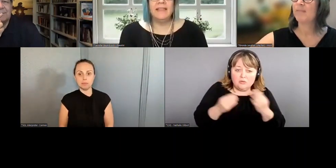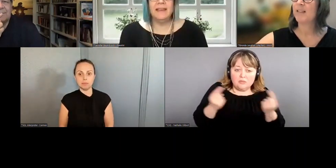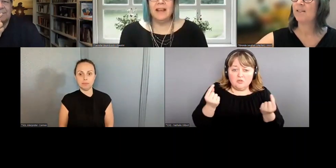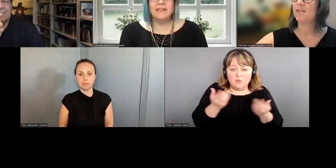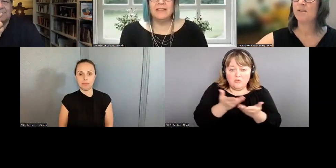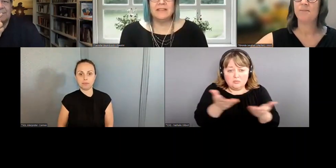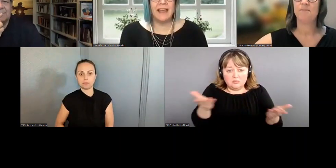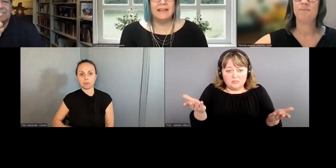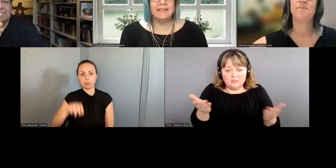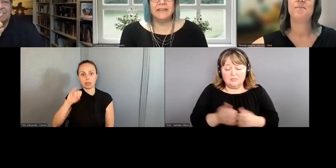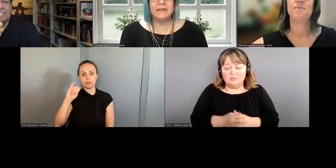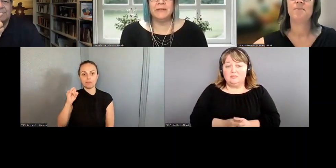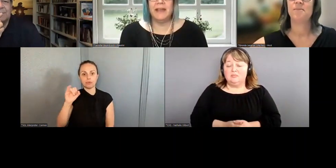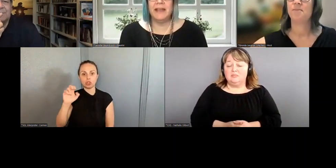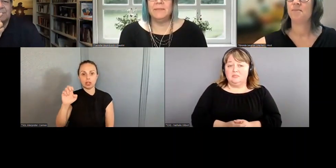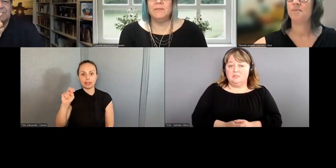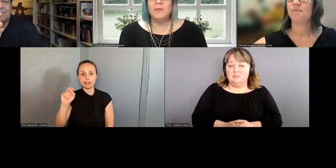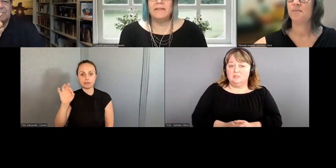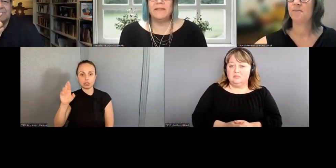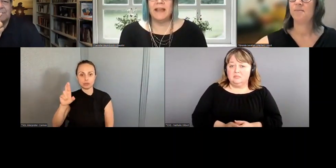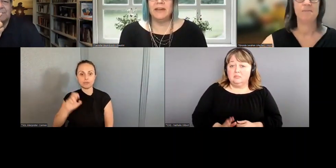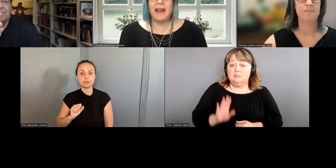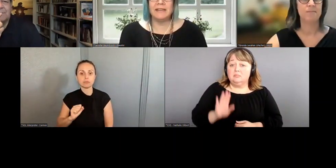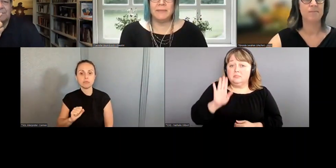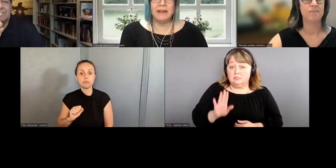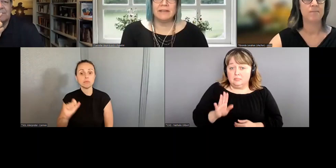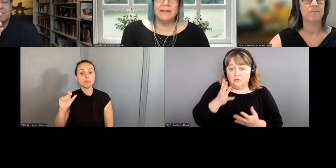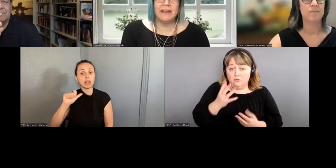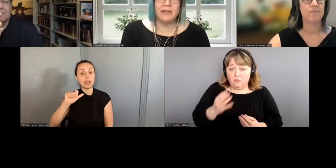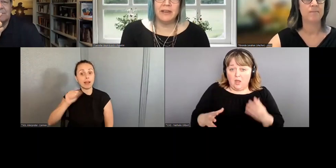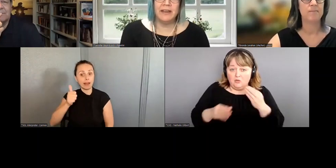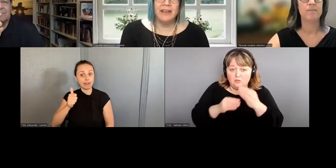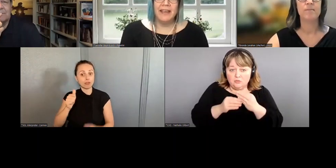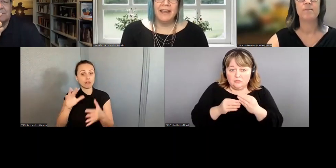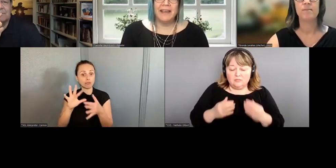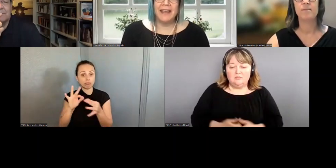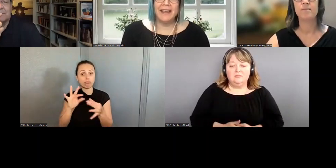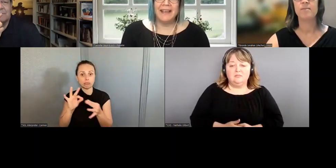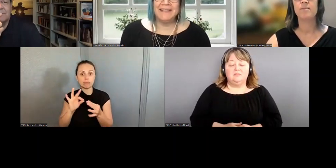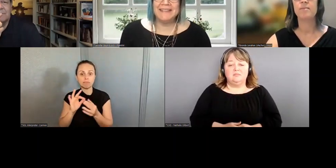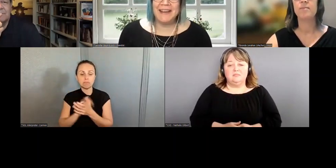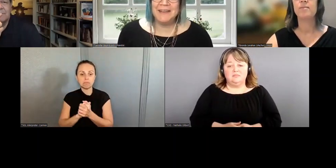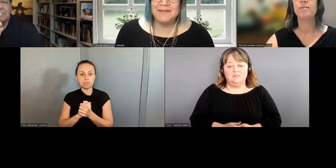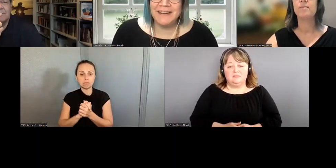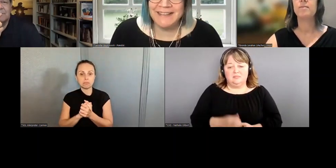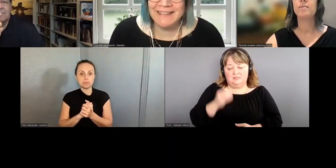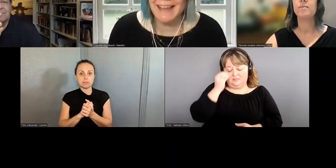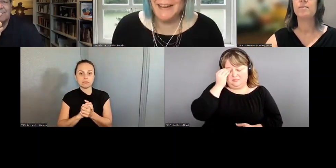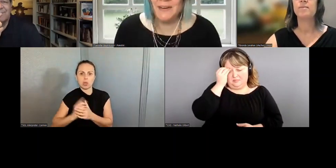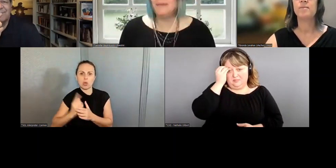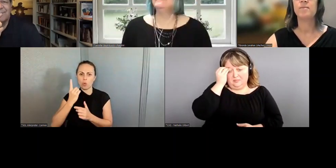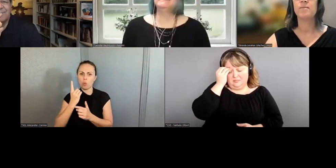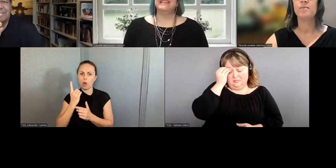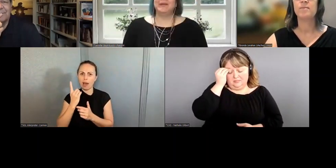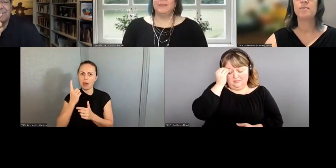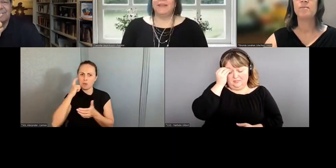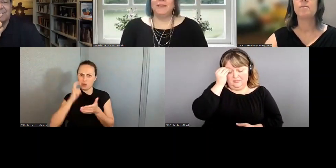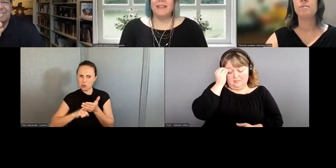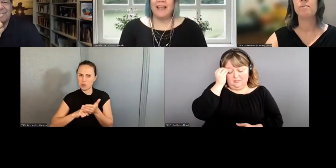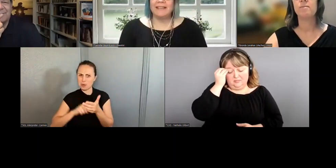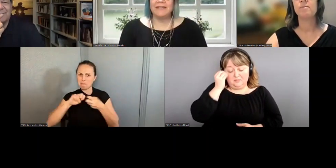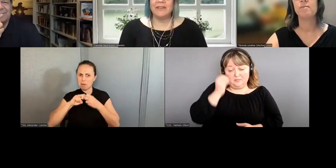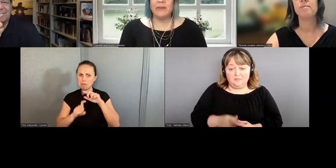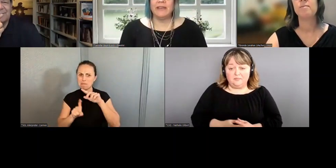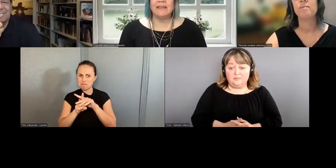I think I'll just add to one of the other aspects of care that it's kind of raised its head here in BC a little bit over